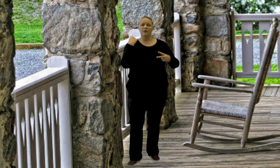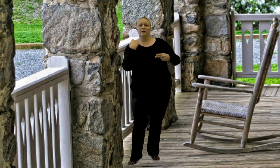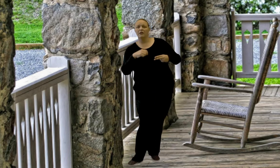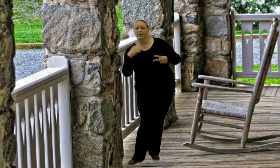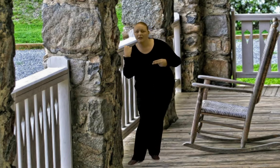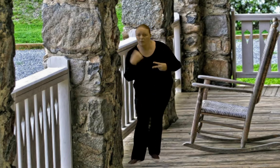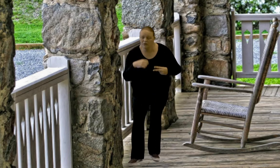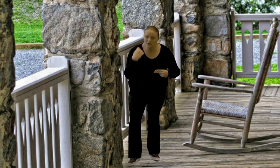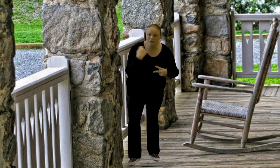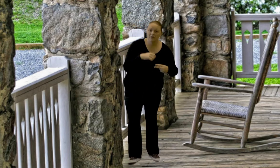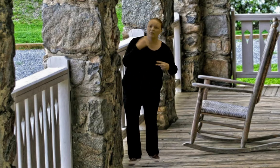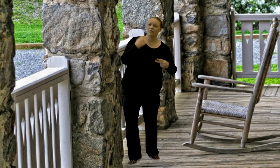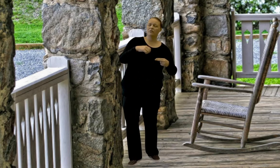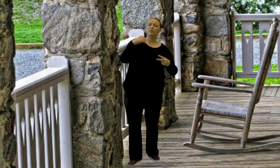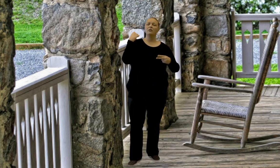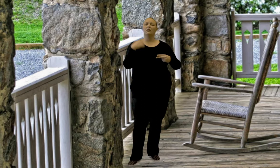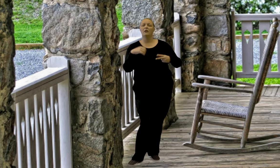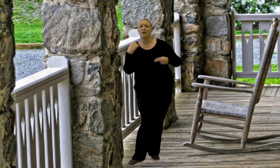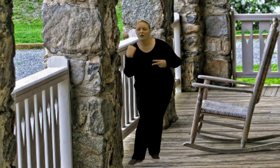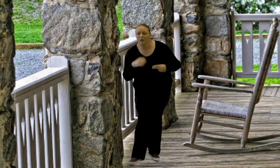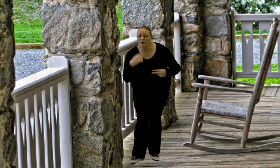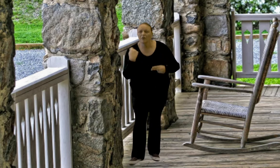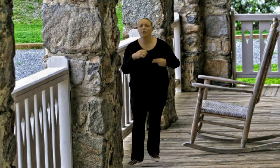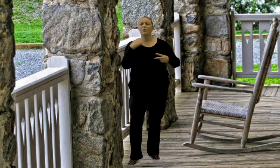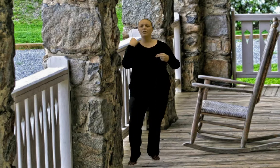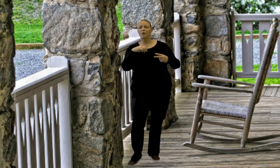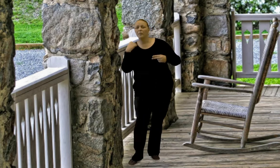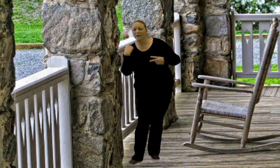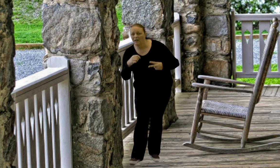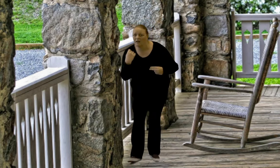You're cutting with your shears. You're hula hooping